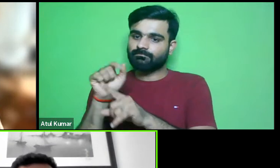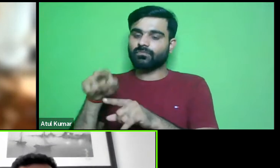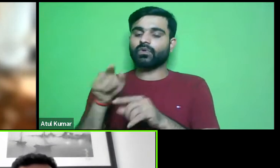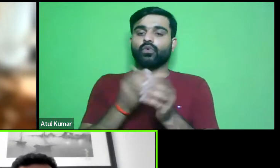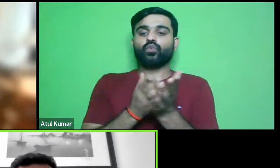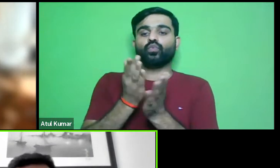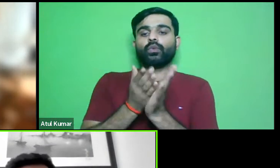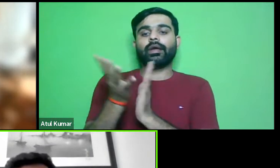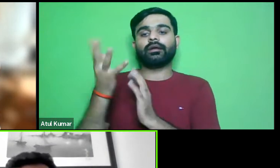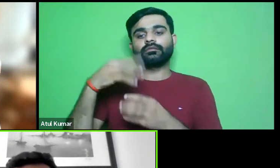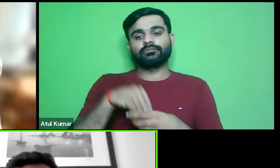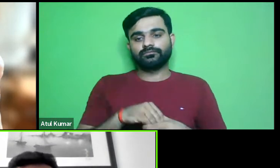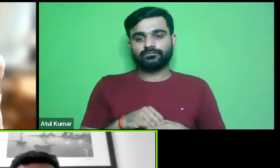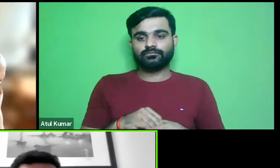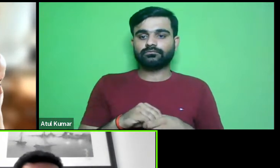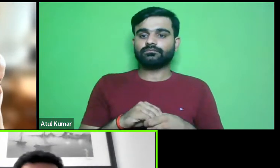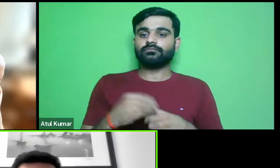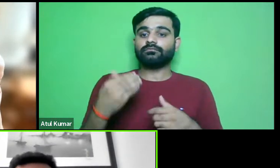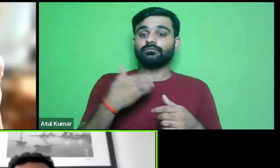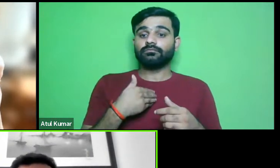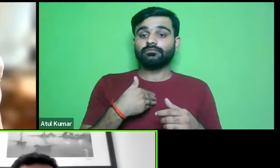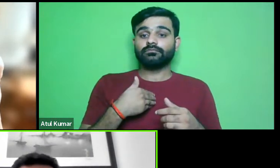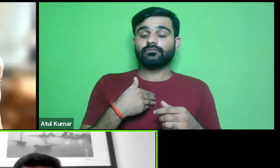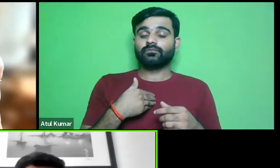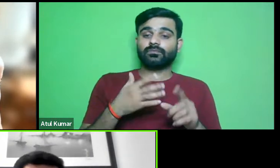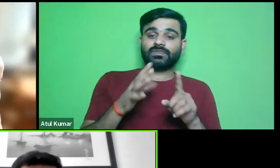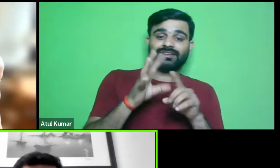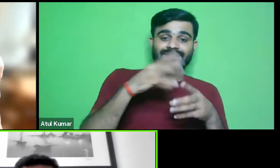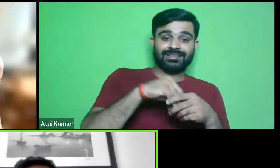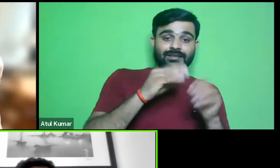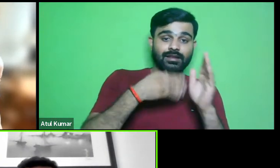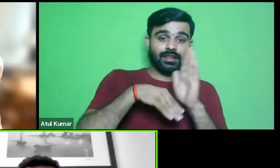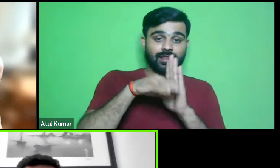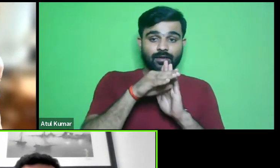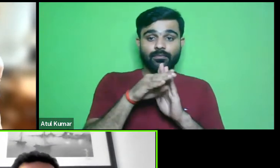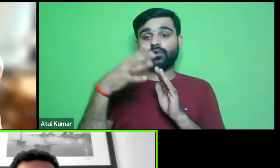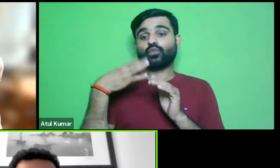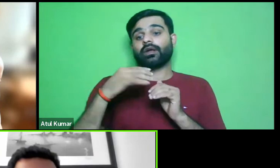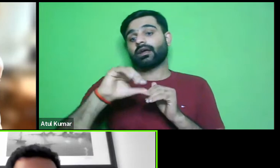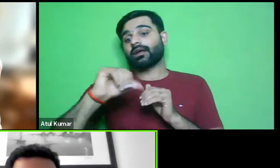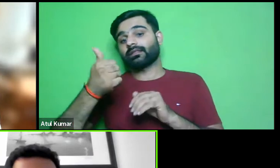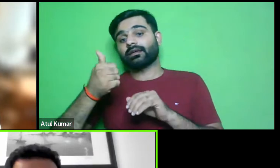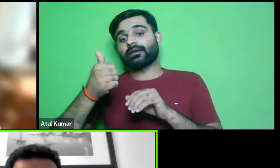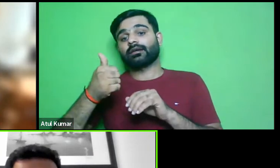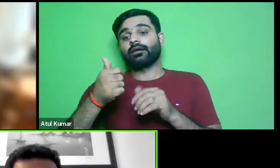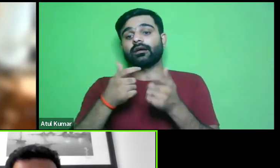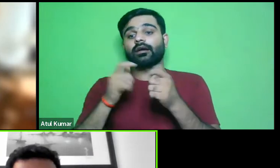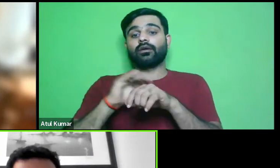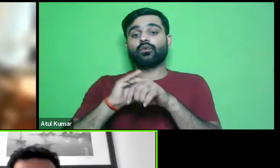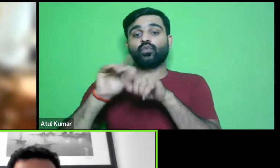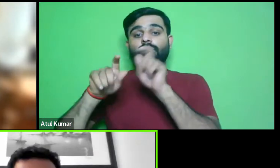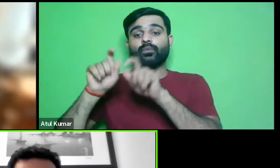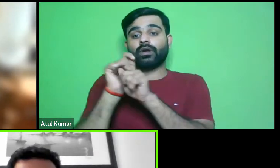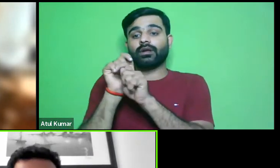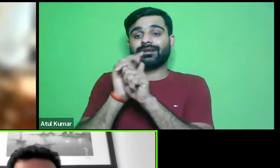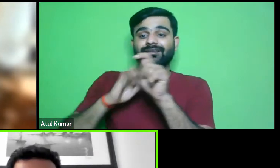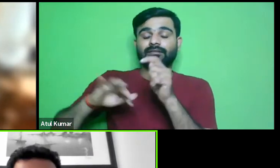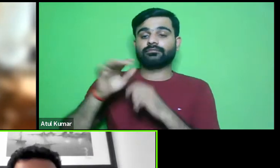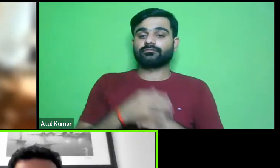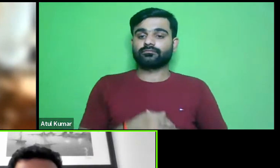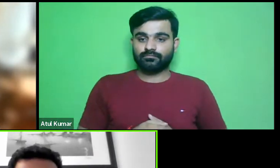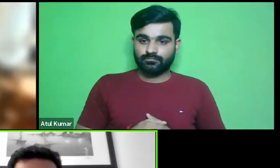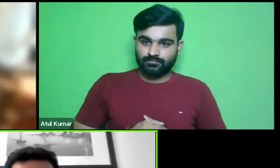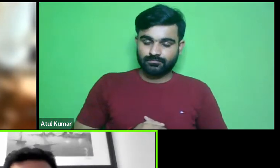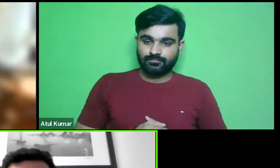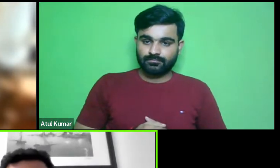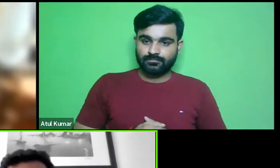will be, I think, dealt with at that level rather than waiting for the harm to occur in the first place. And I think